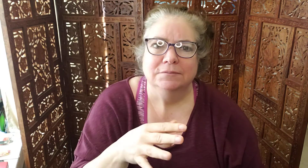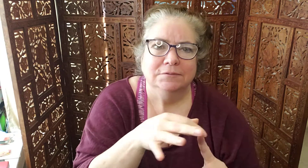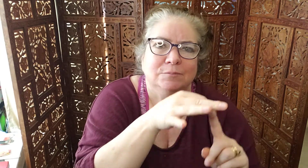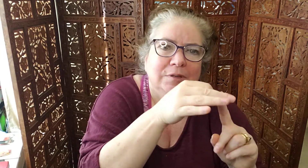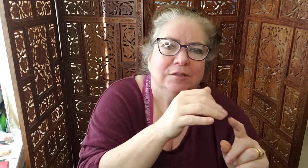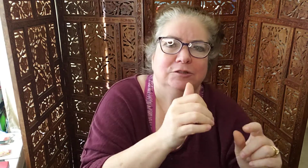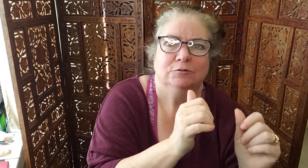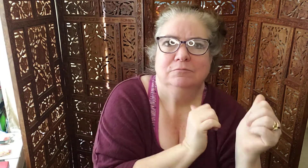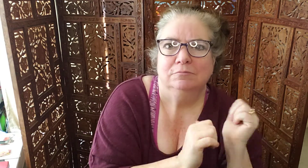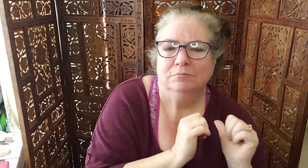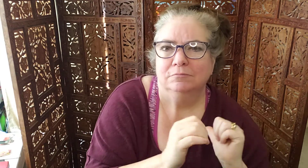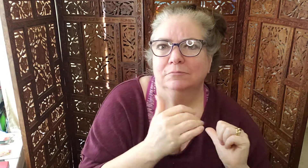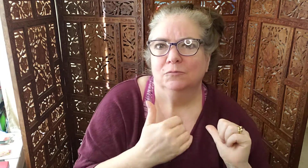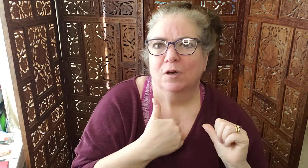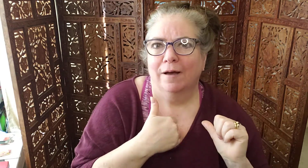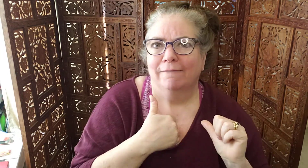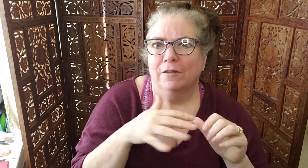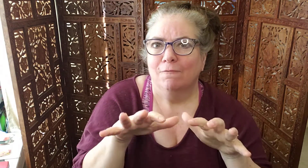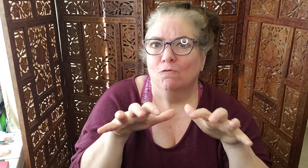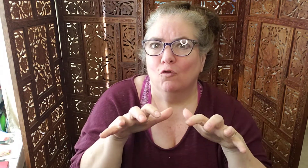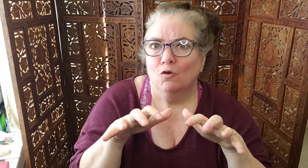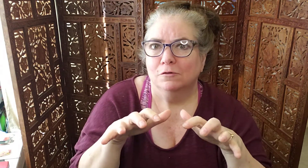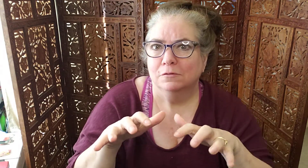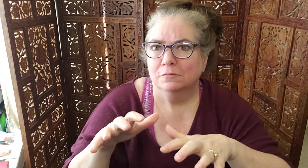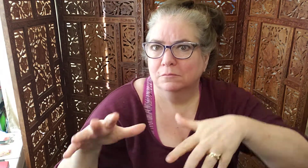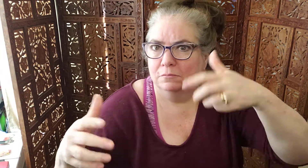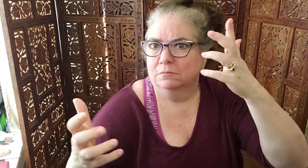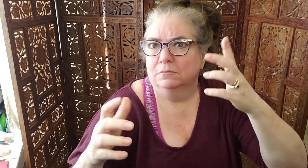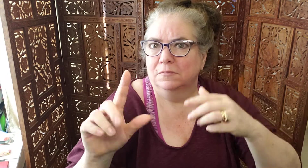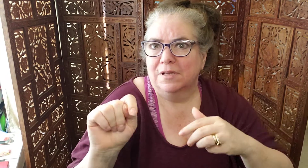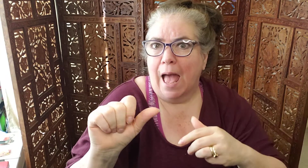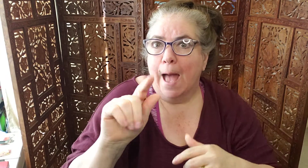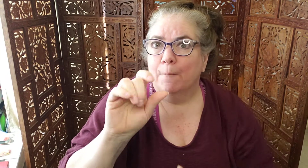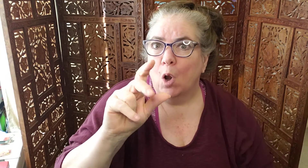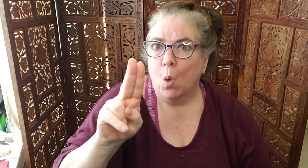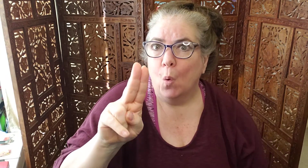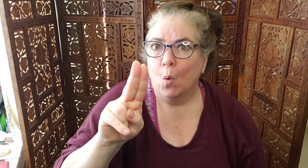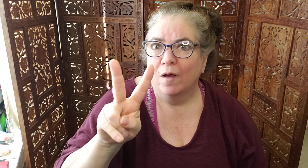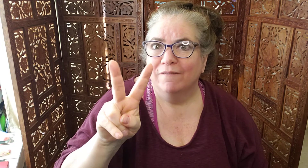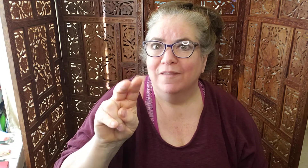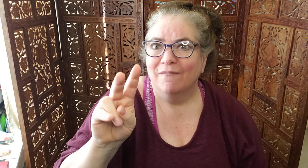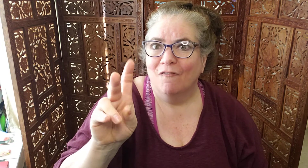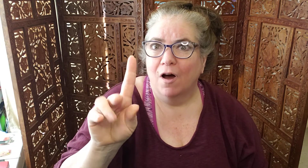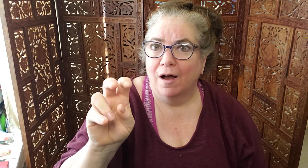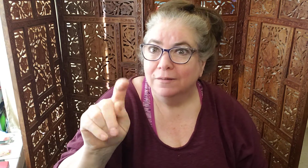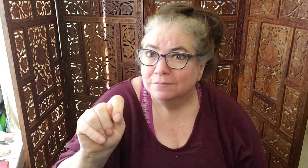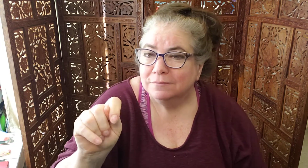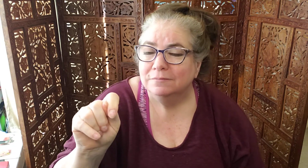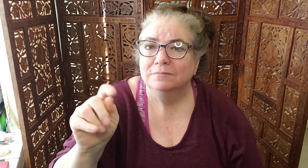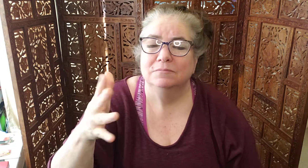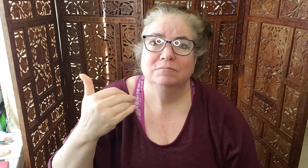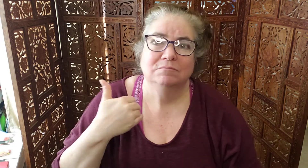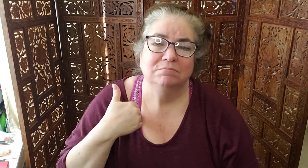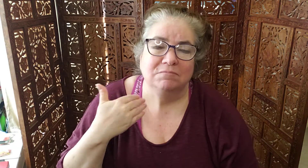were the tableaux vivants, but there were the gorgeous girls. And they